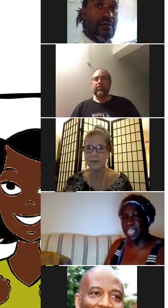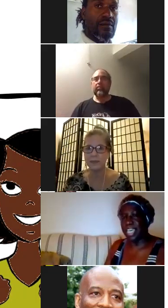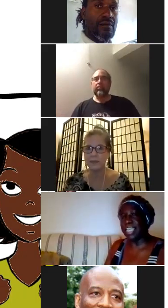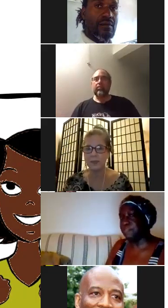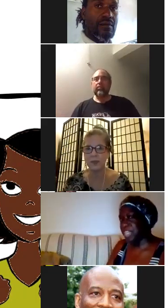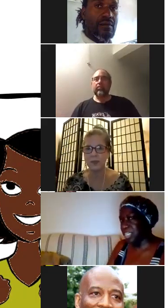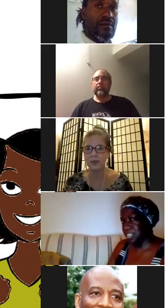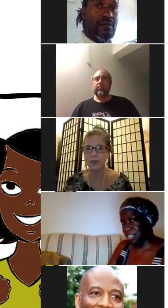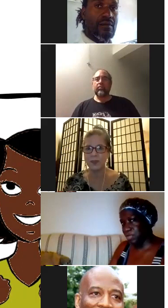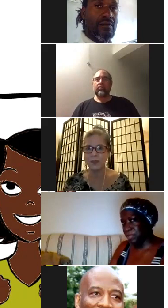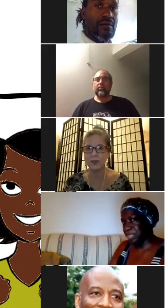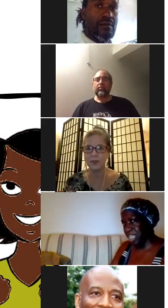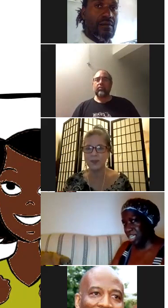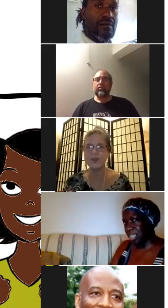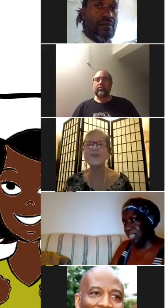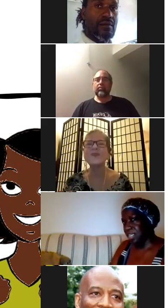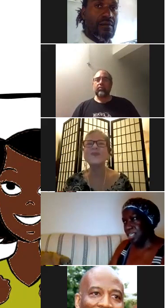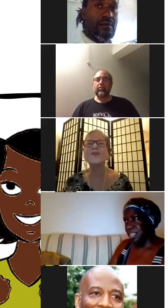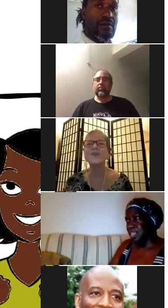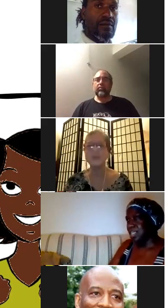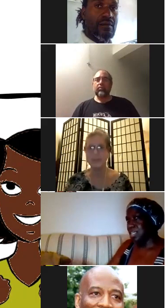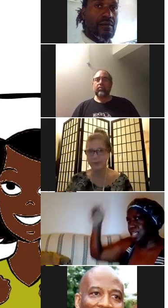Okay. Elephant would be